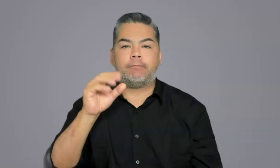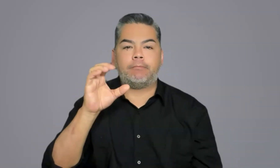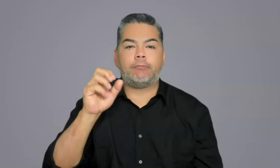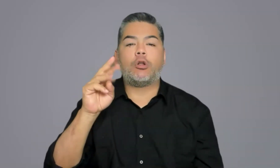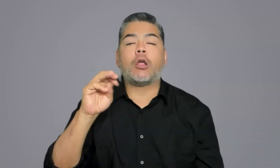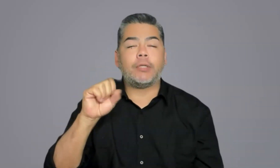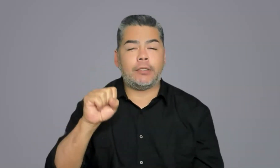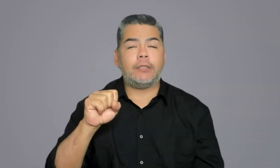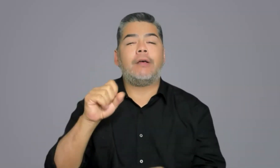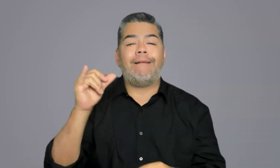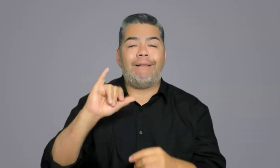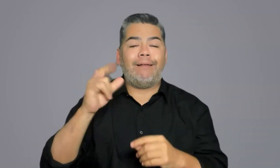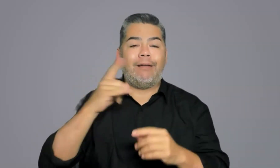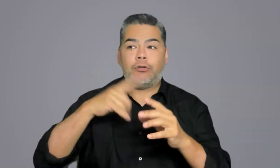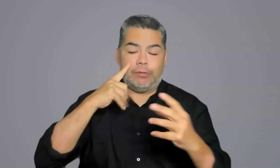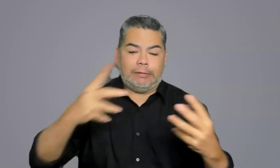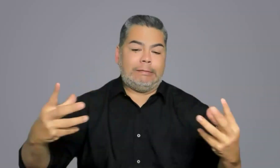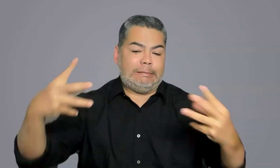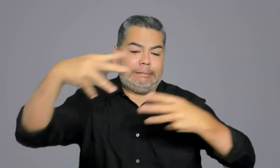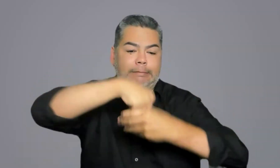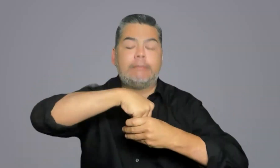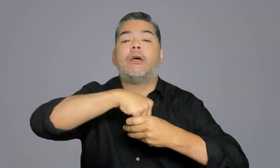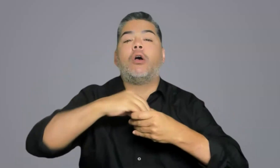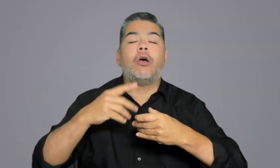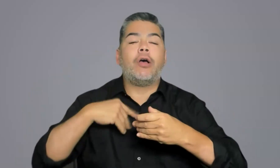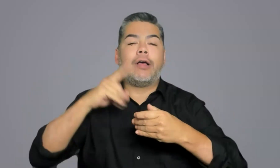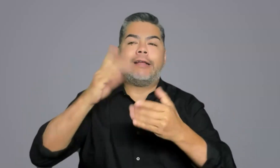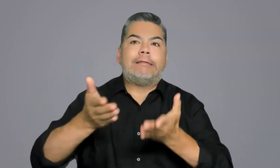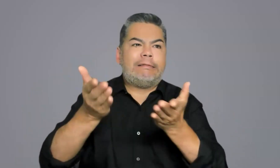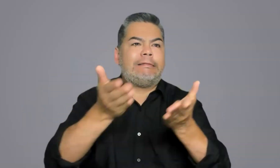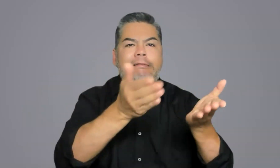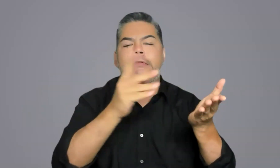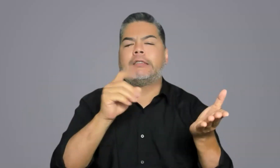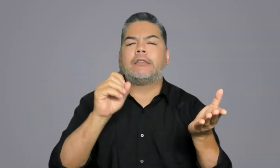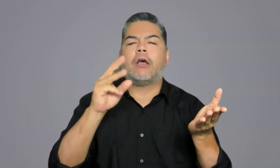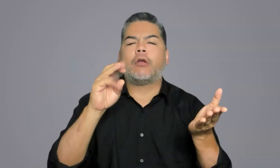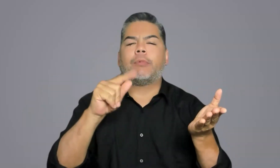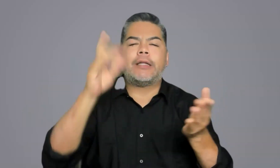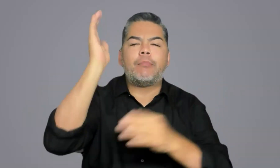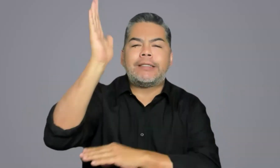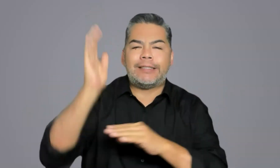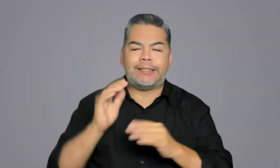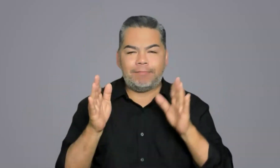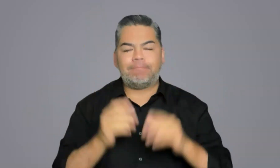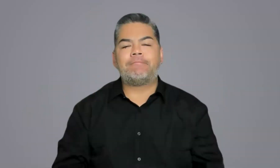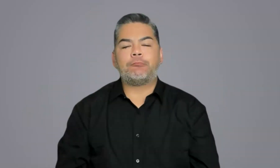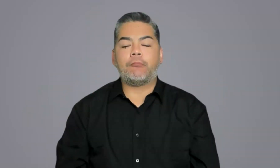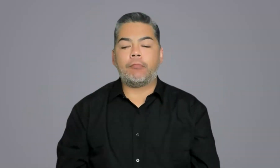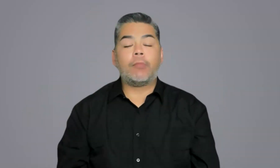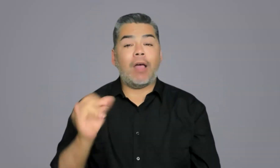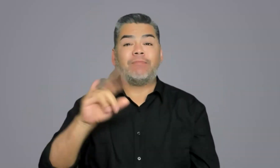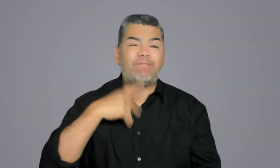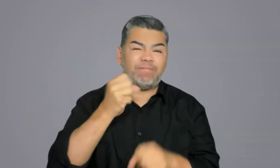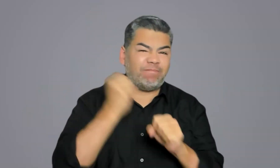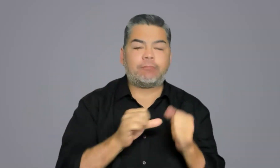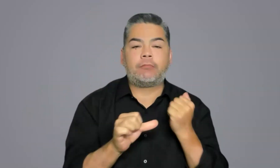creative inclusion documents and presentations. She is also a passionate advocate for embedding accessibility from